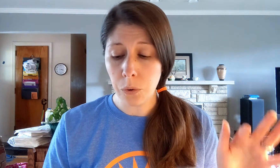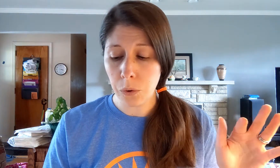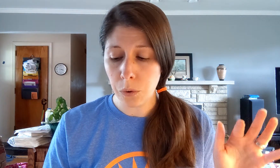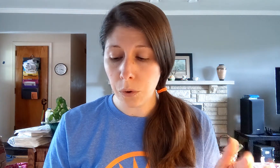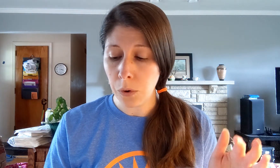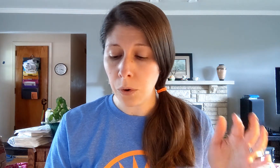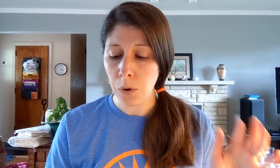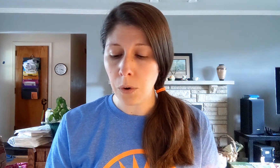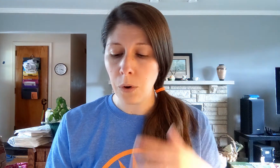ooh,